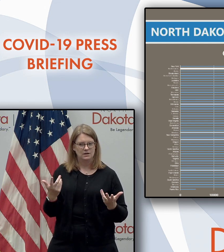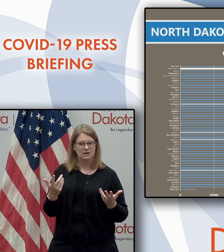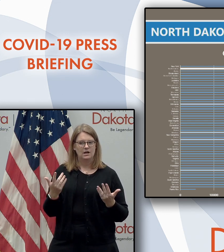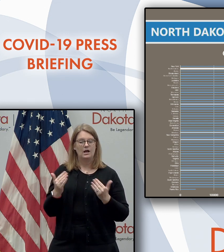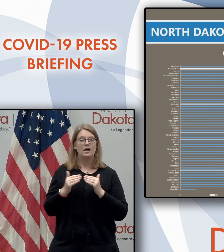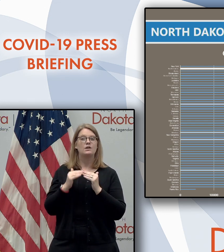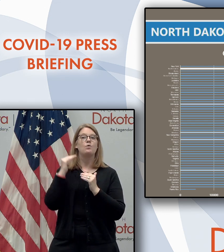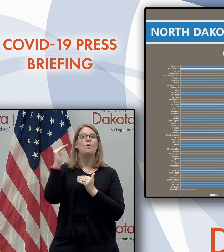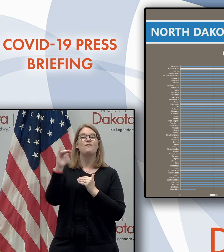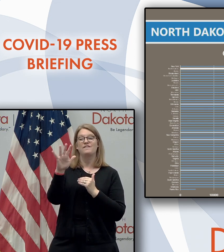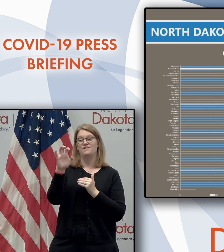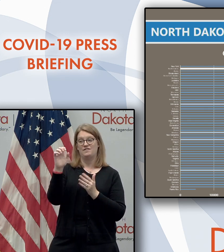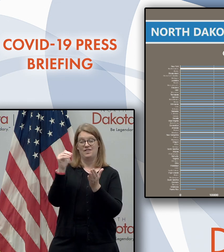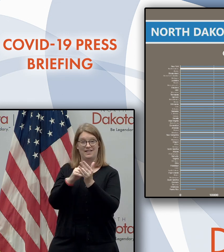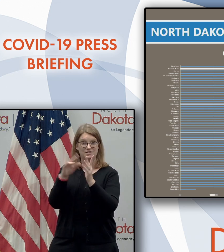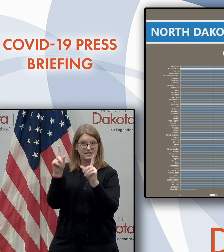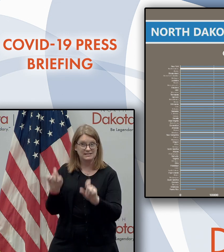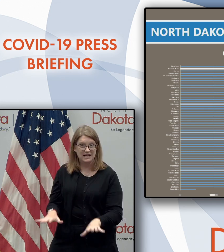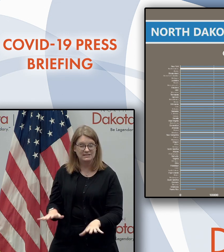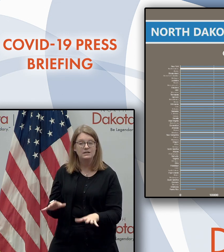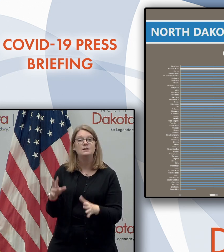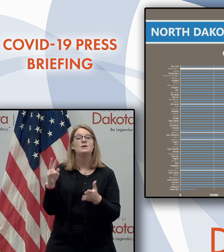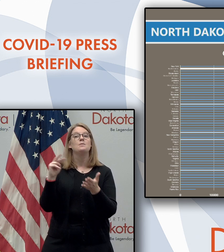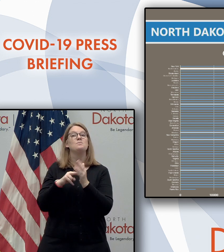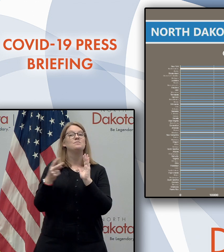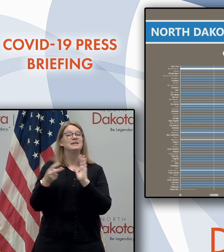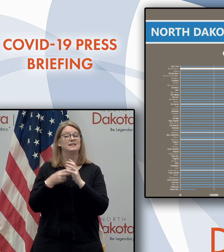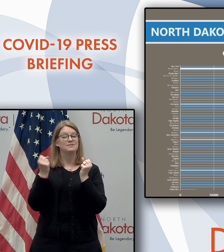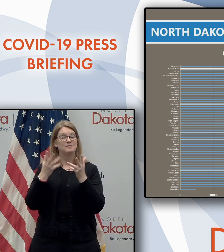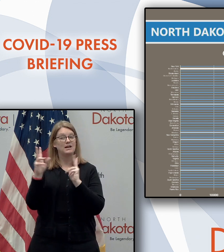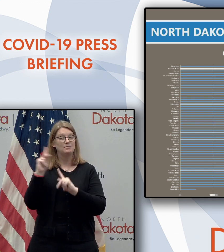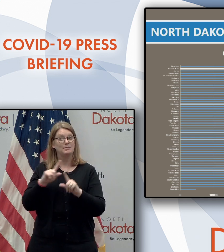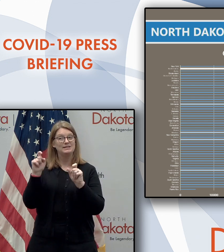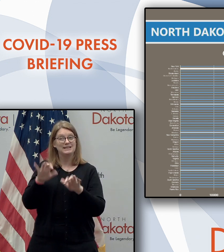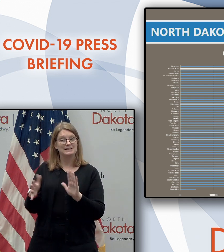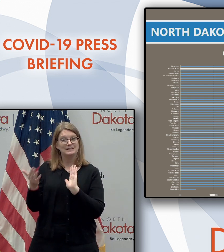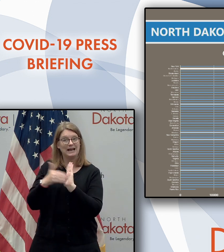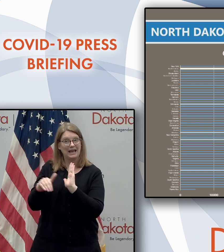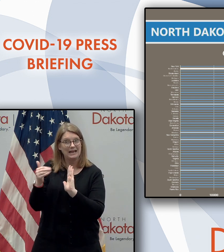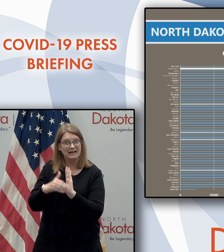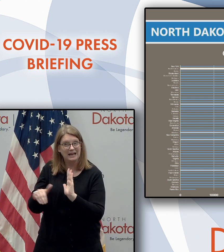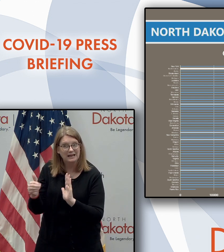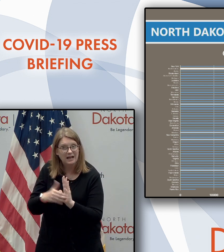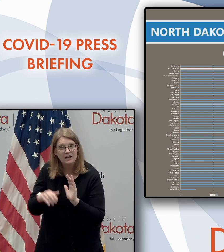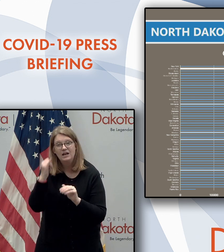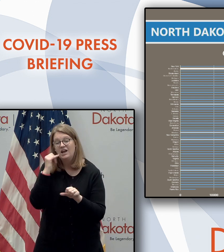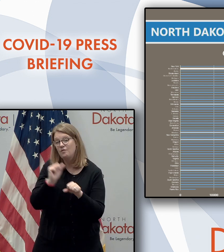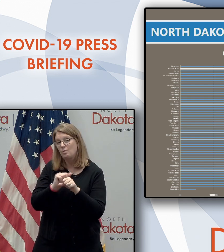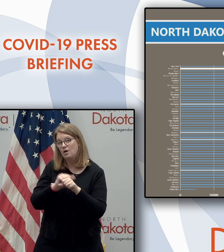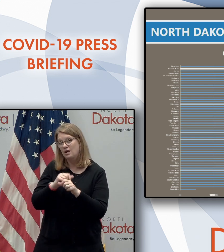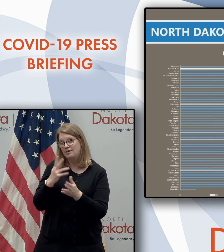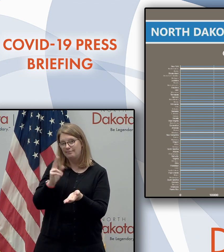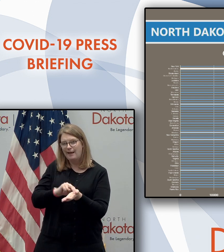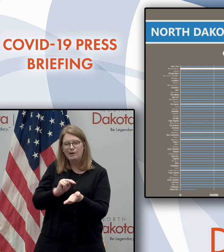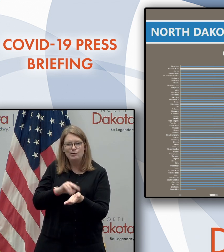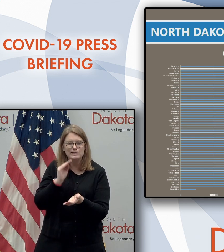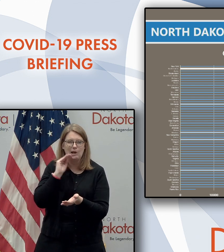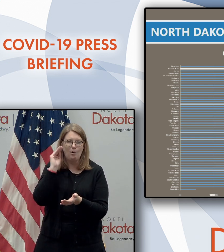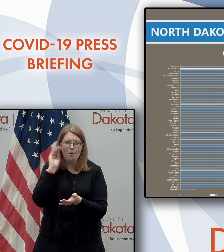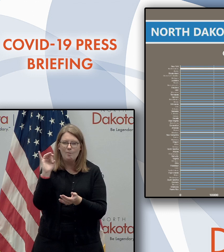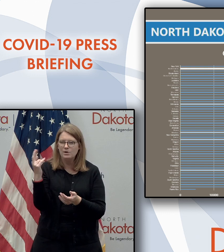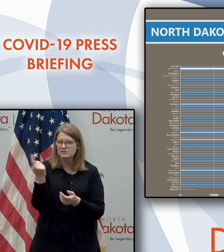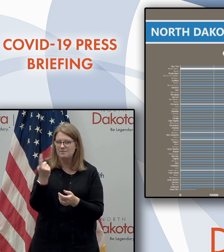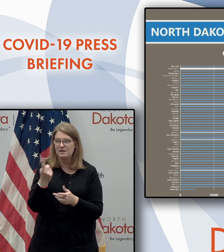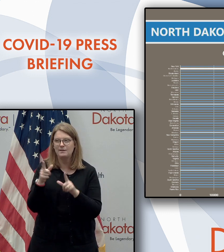over 500,000 tests, that means that many have been tested more than once, which makes sense if you're in long-term care or working in healthcare. And again, we do this to